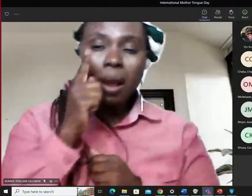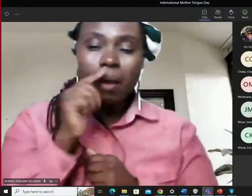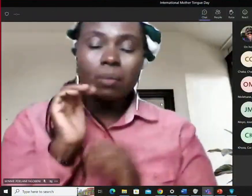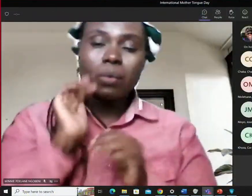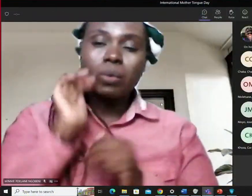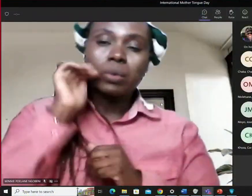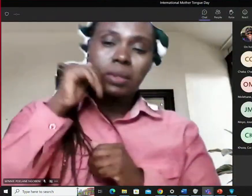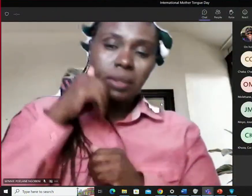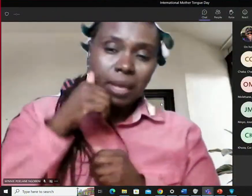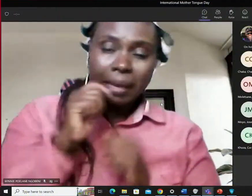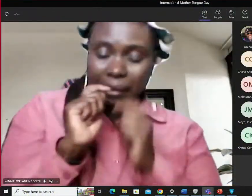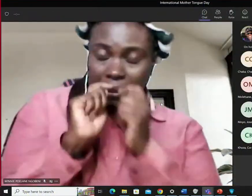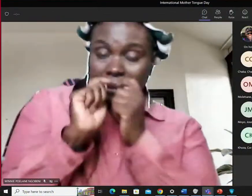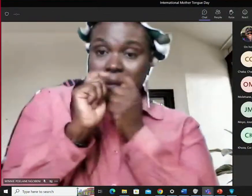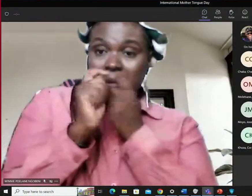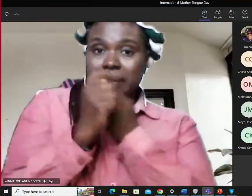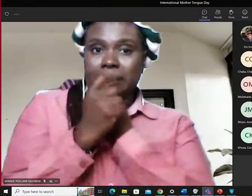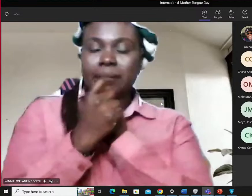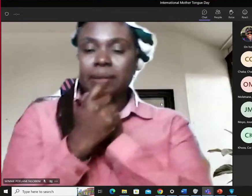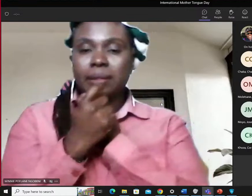change.